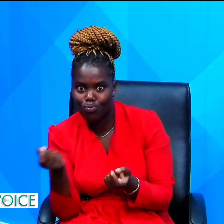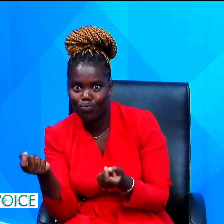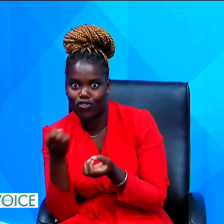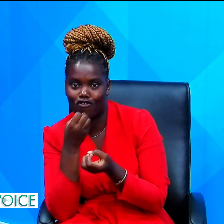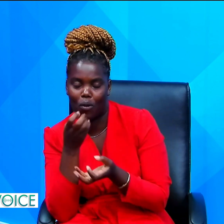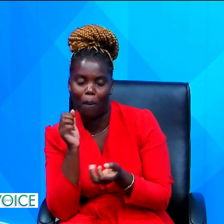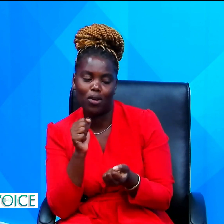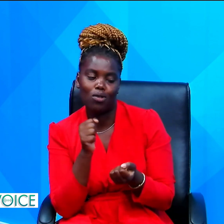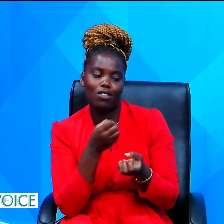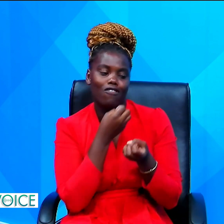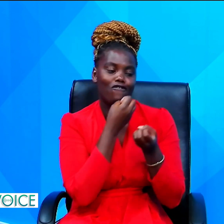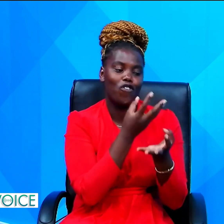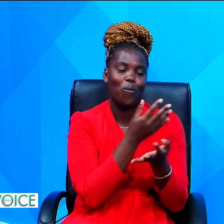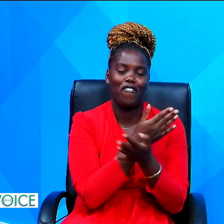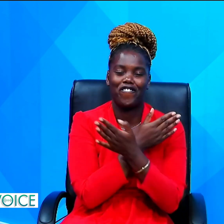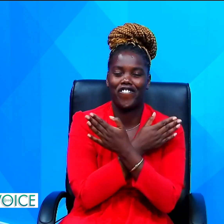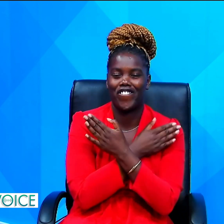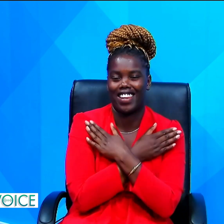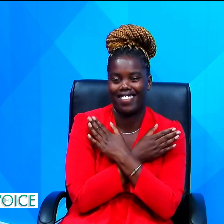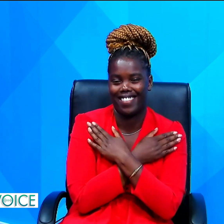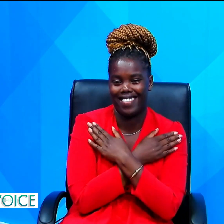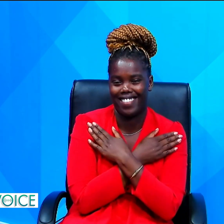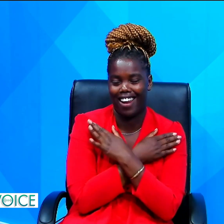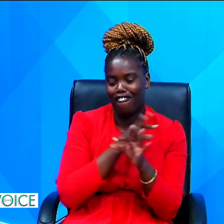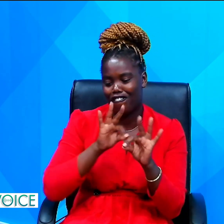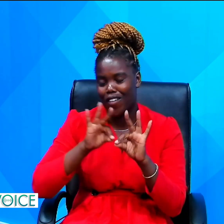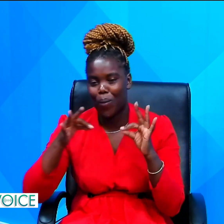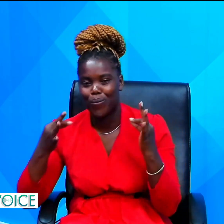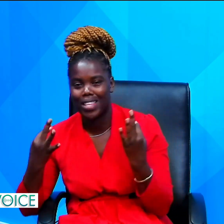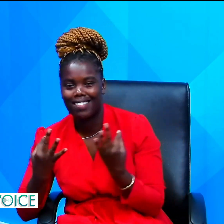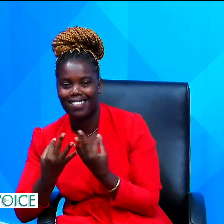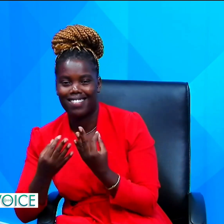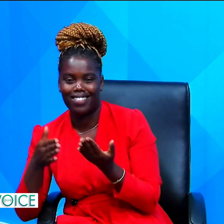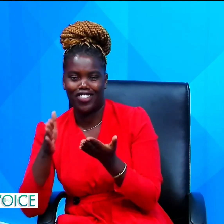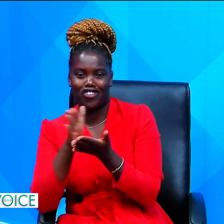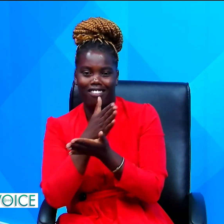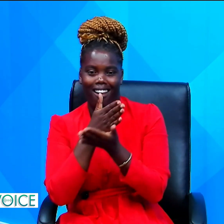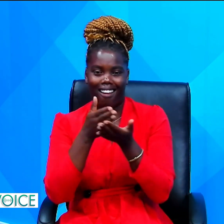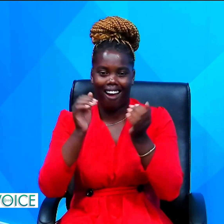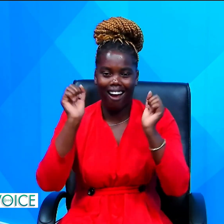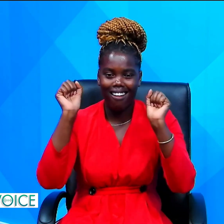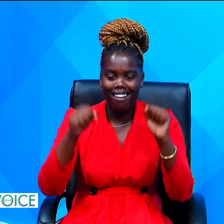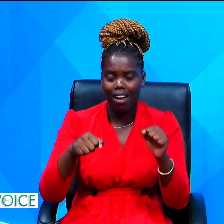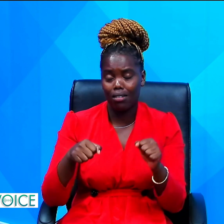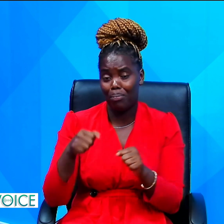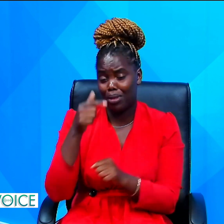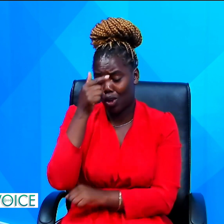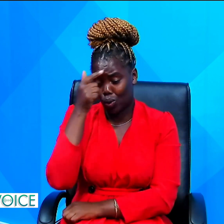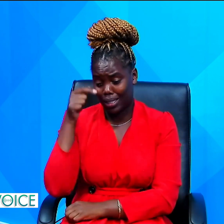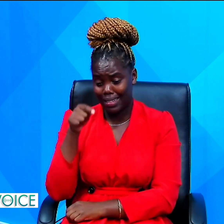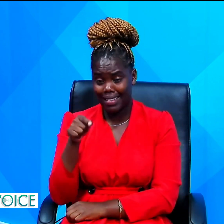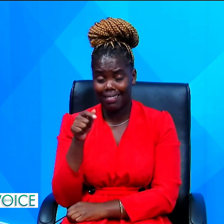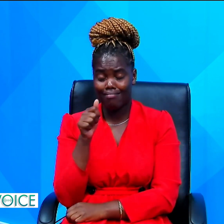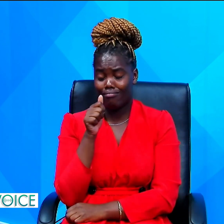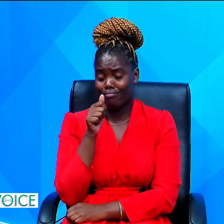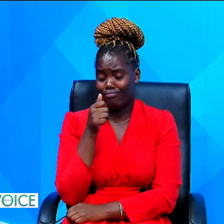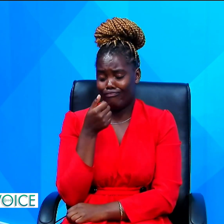few information that we have, you can share friends, you can share with the family, and create more awareness. Because